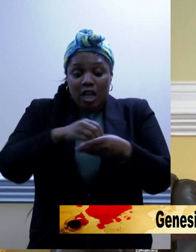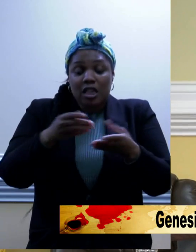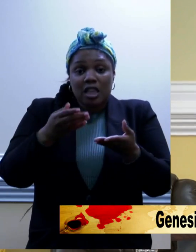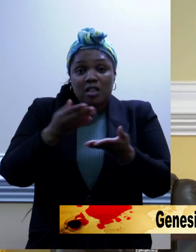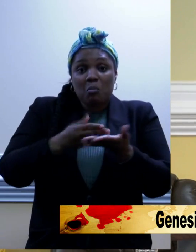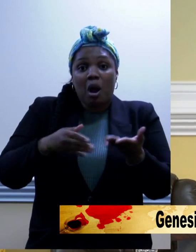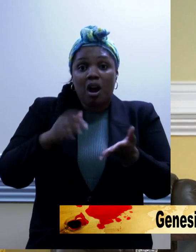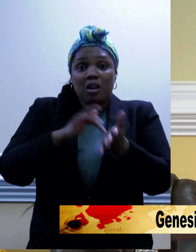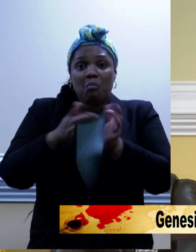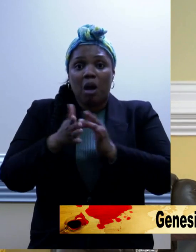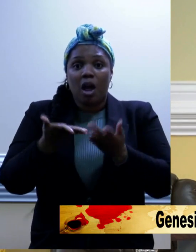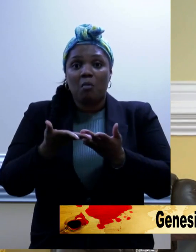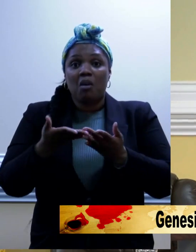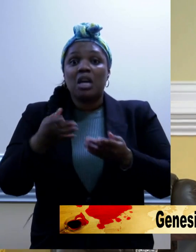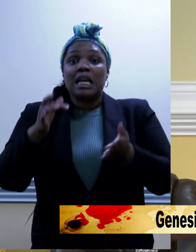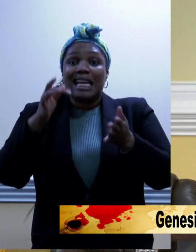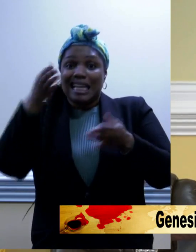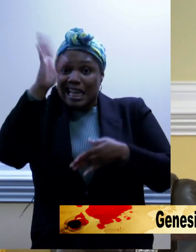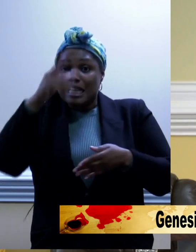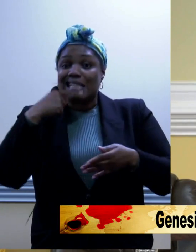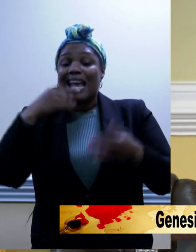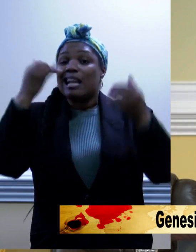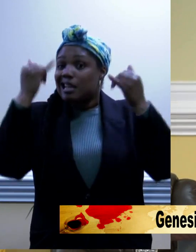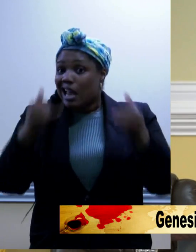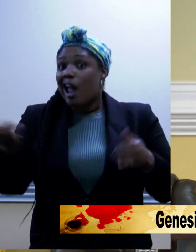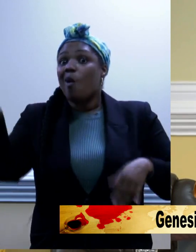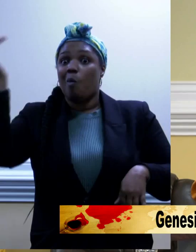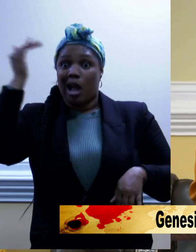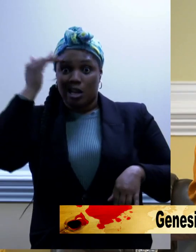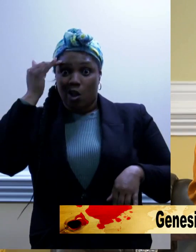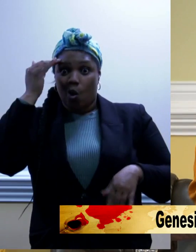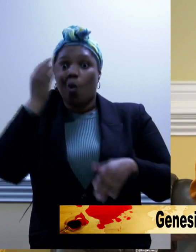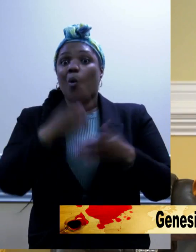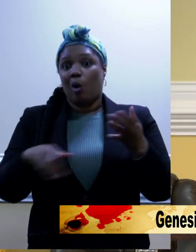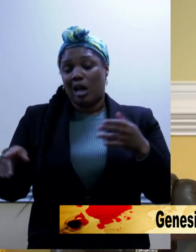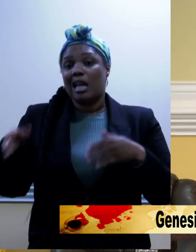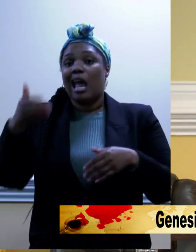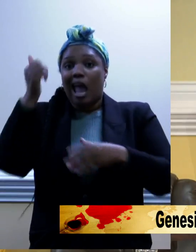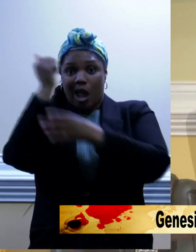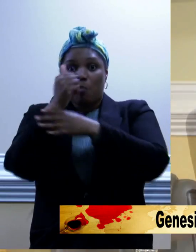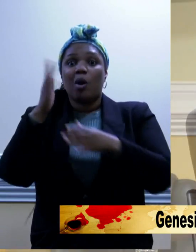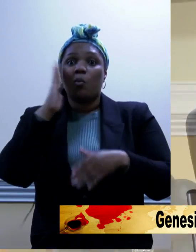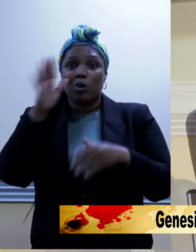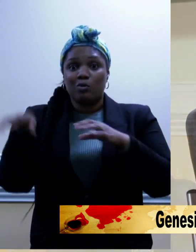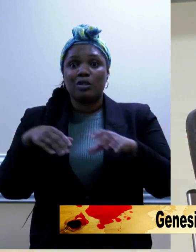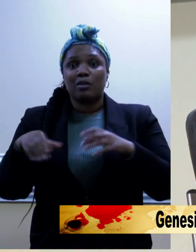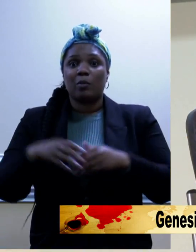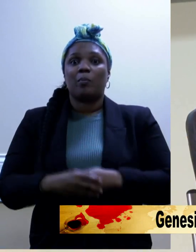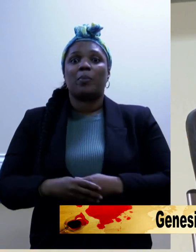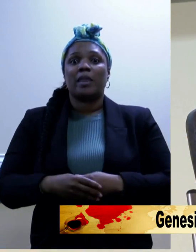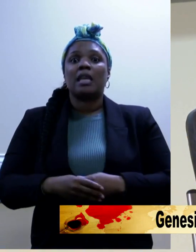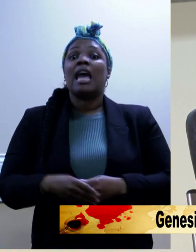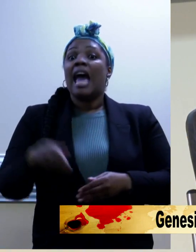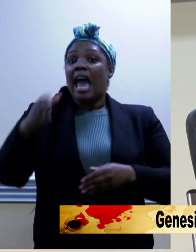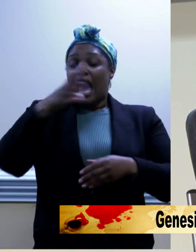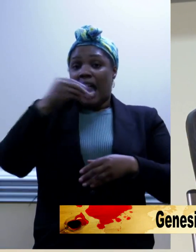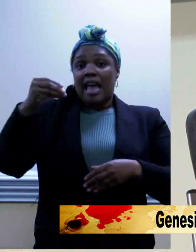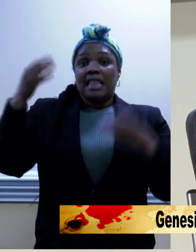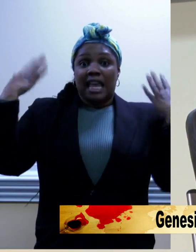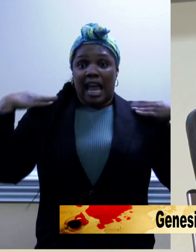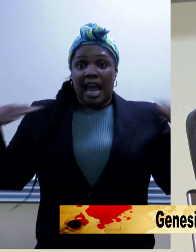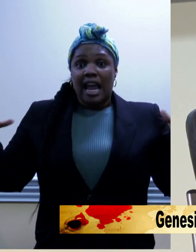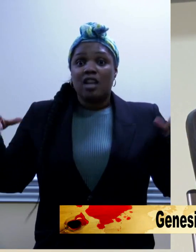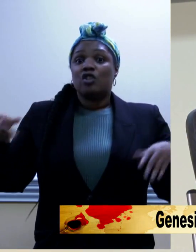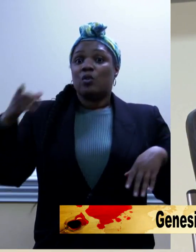know. Skip down. Verse 15 and go ahead. And the angel of the Lord called unto Abraham out of